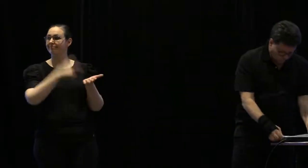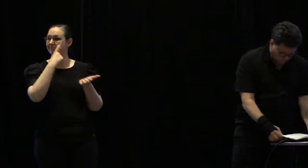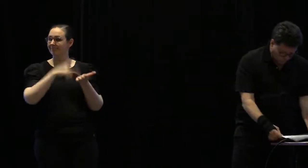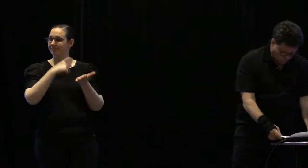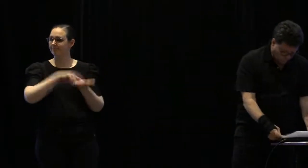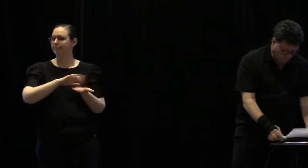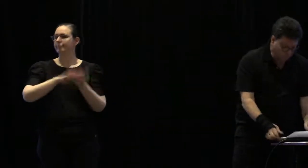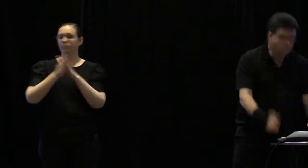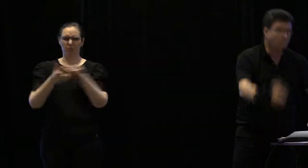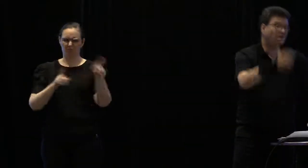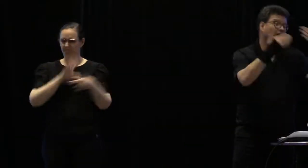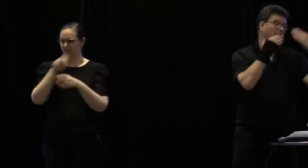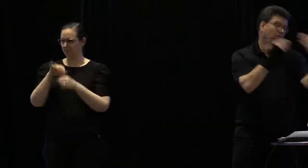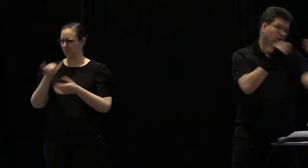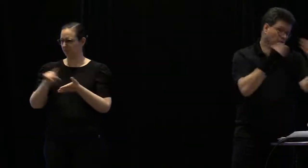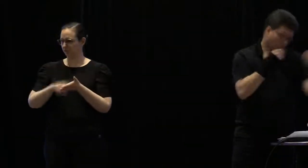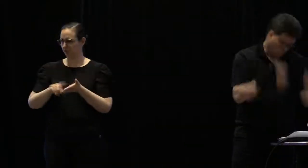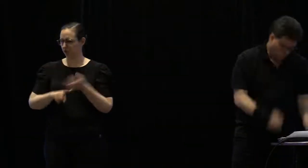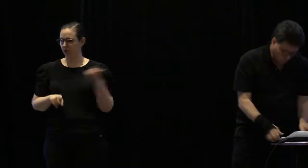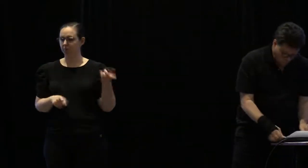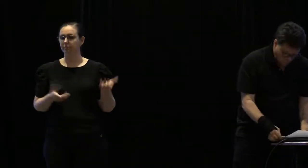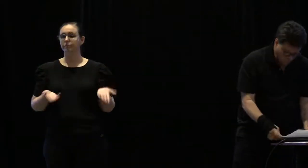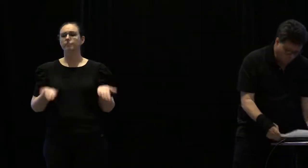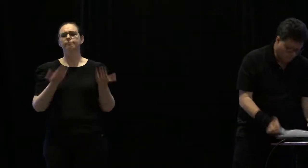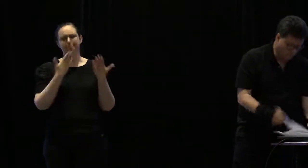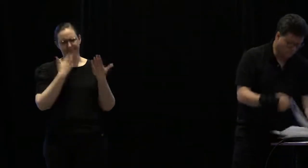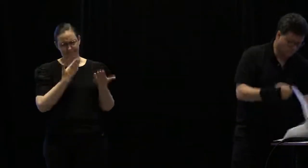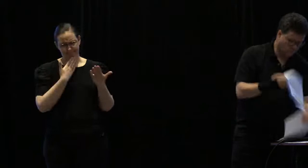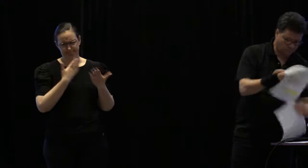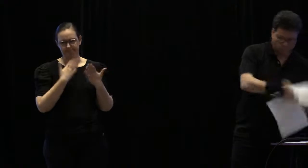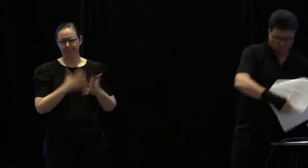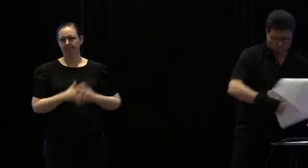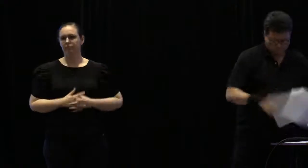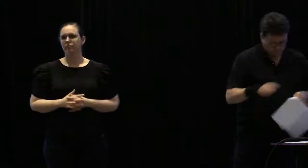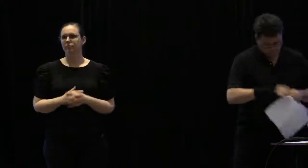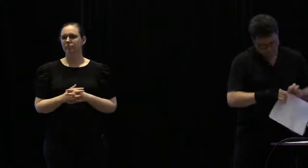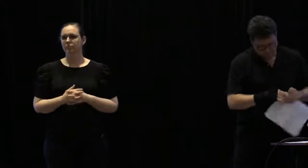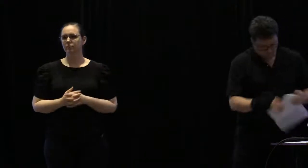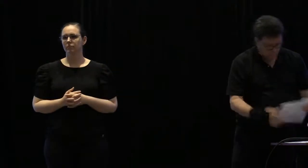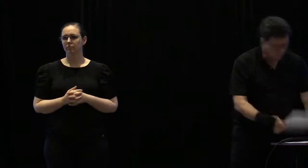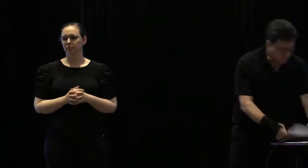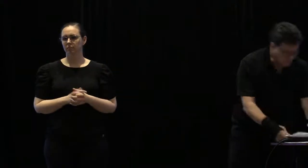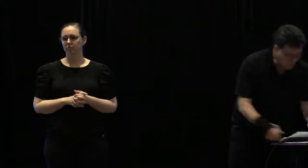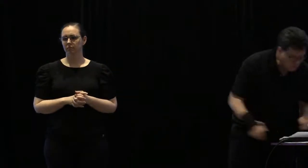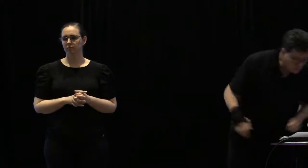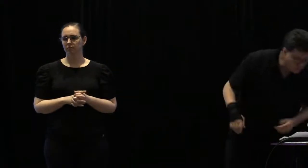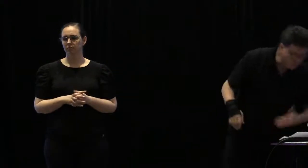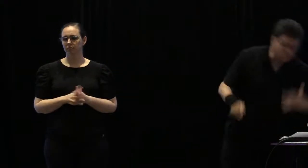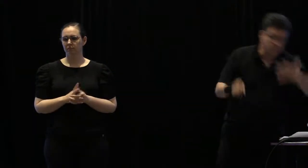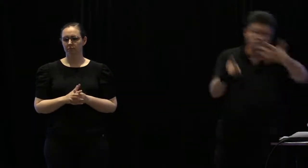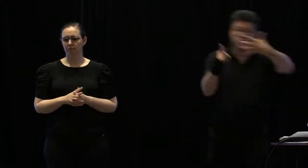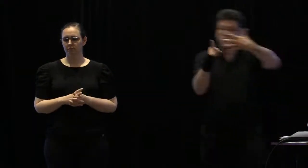It was a research group. Thank you for your work there, Henry.